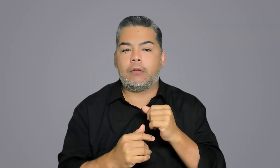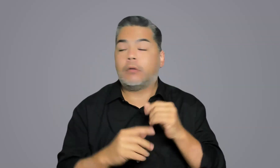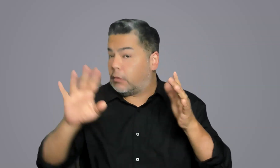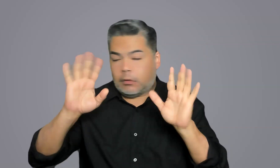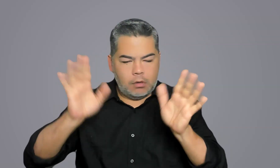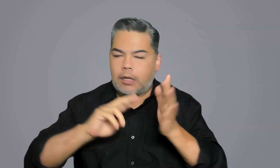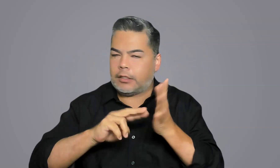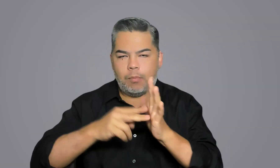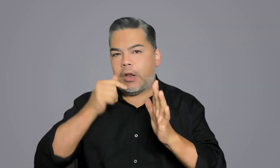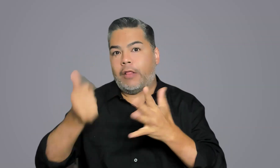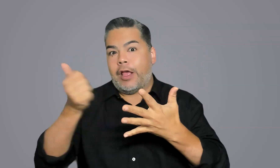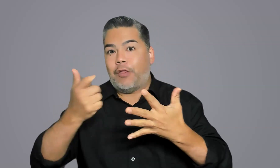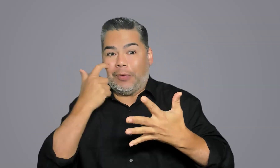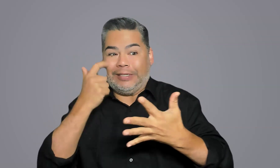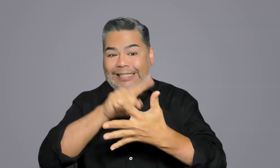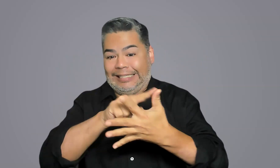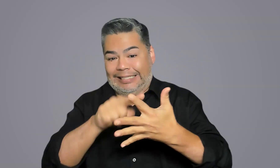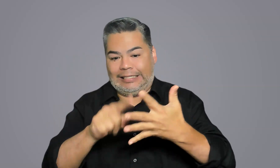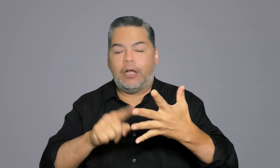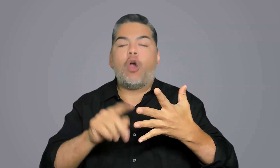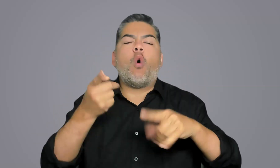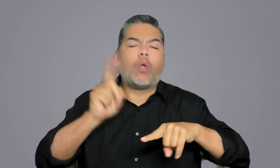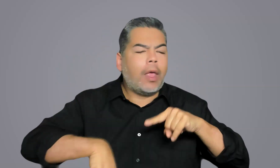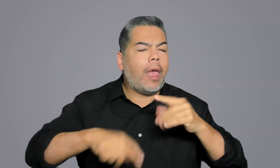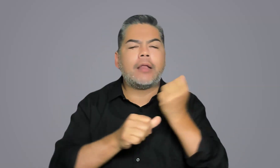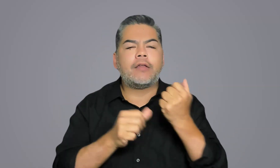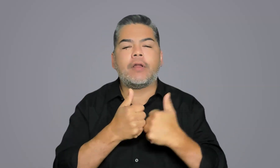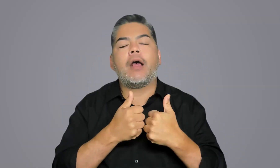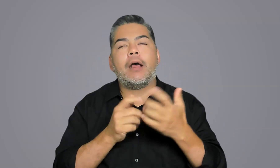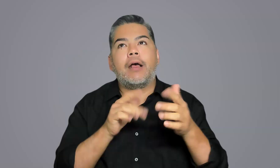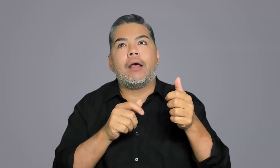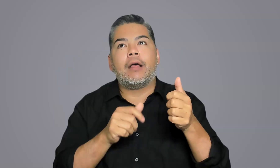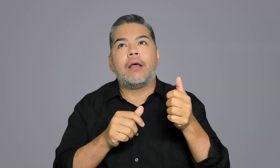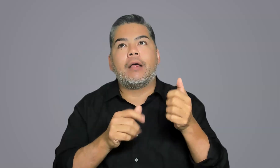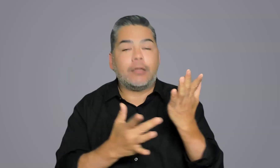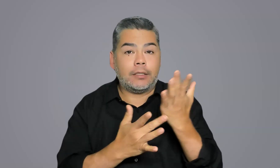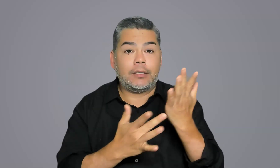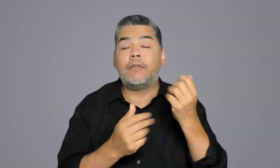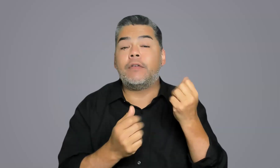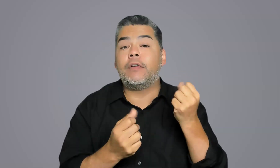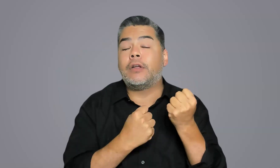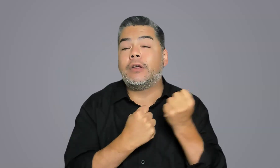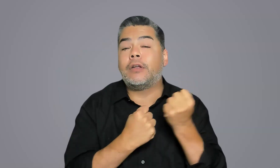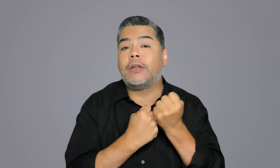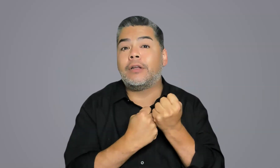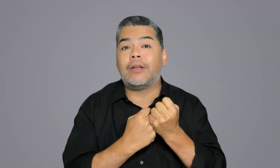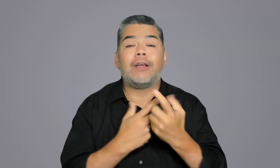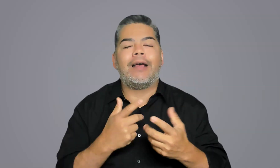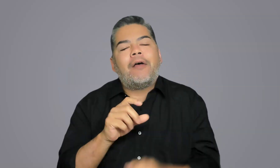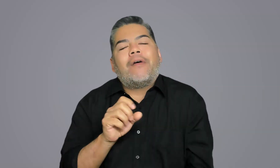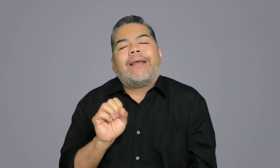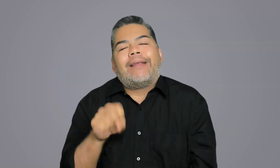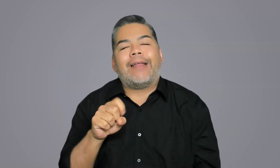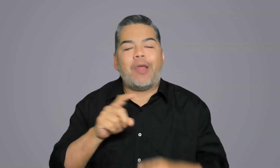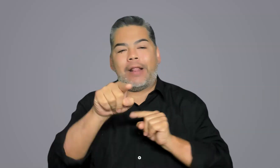file formats, because you absolutely can. But Word documents tend to be more intuitive and much easier to navigate because they are more simple